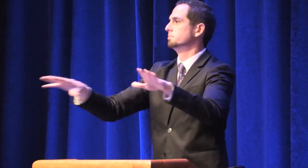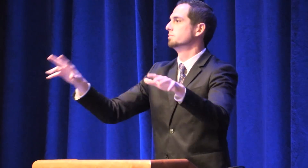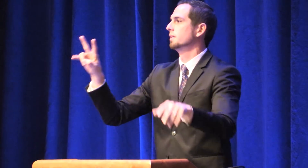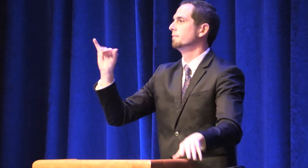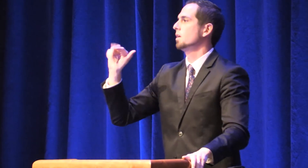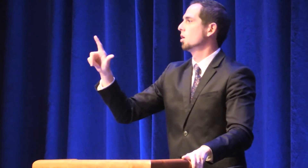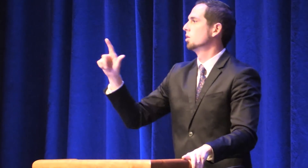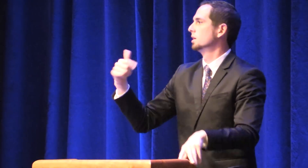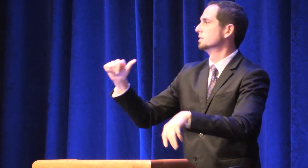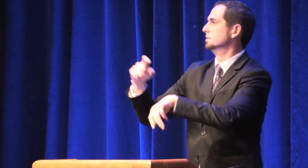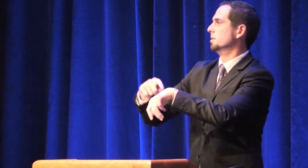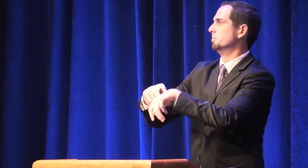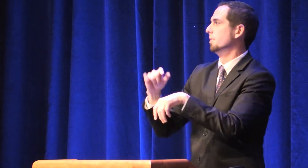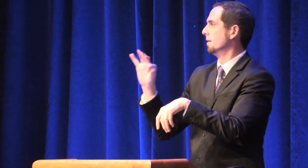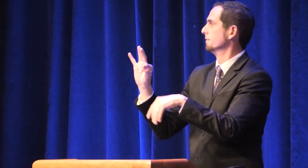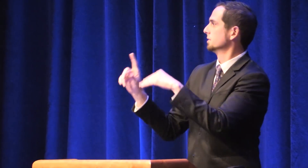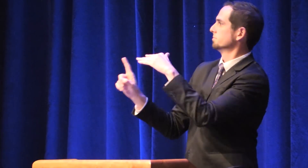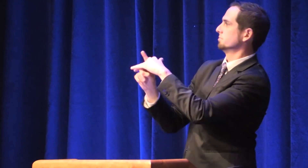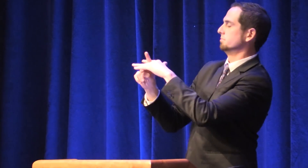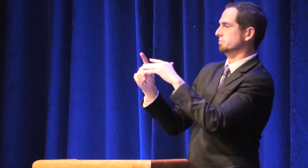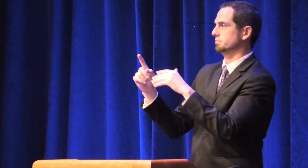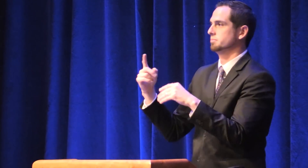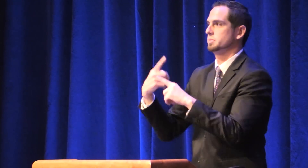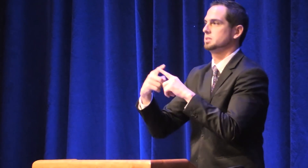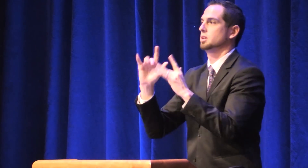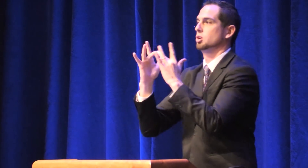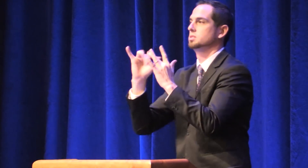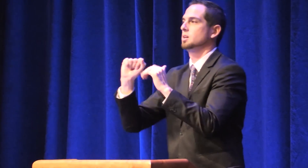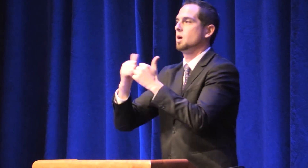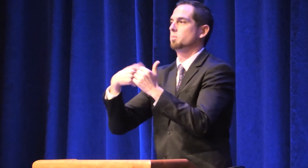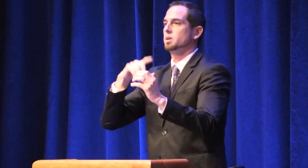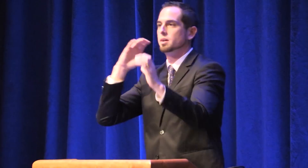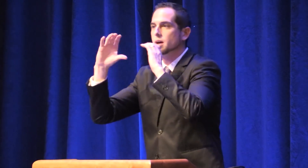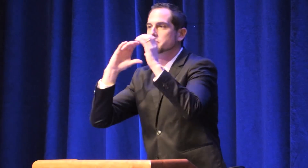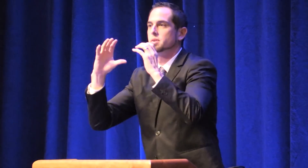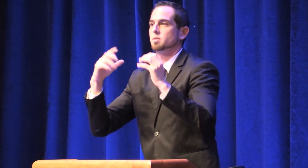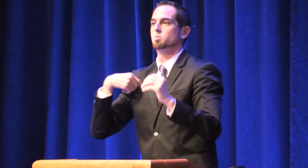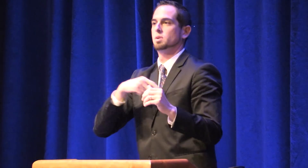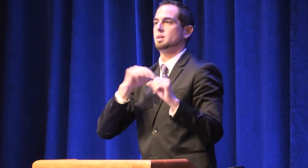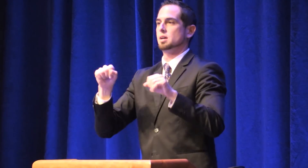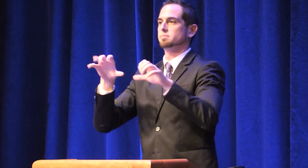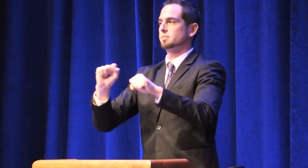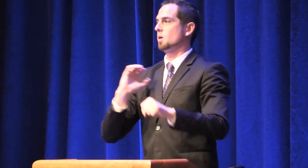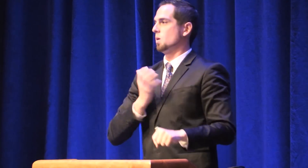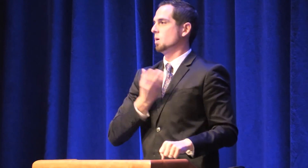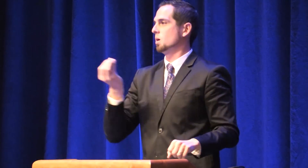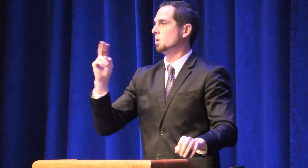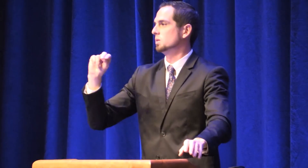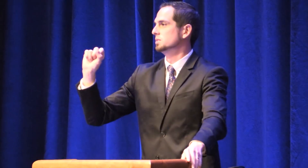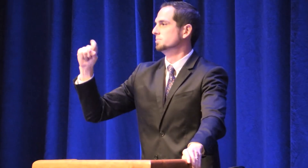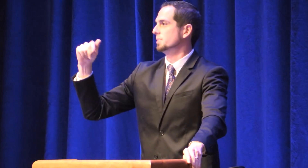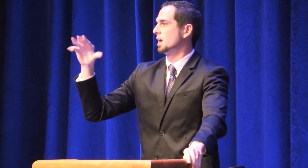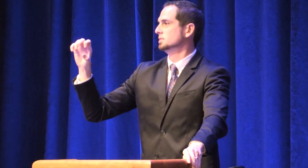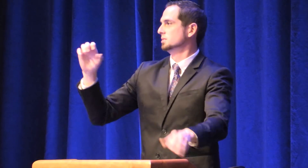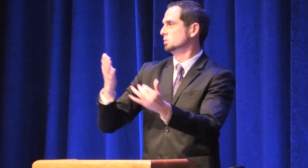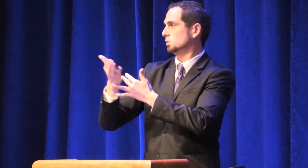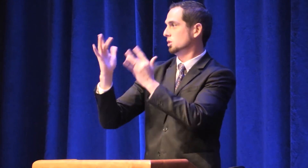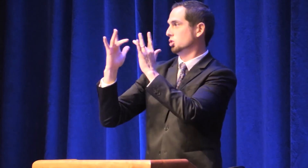And as I said, the media is a game changer for us. We want to do what we can to ensure access to